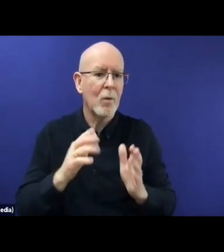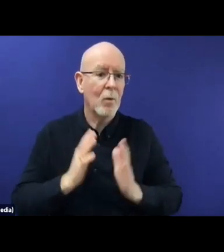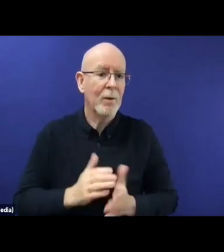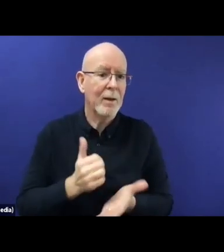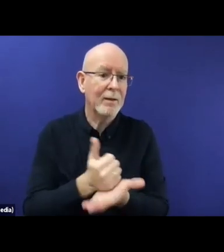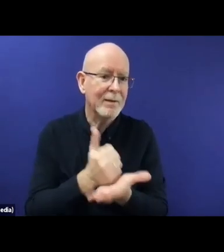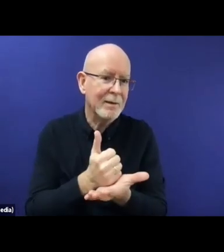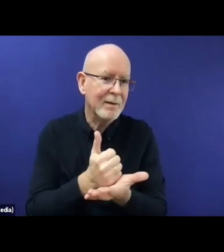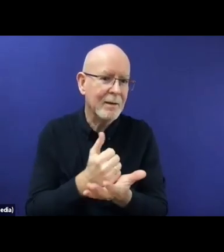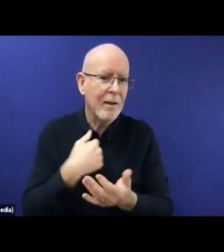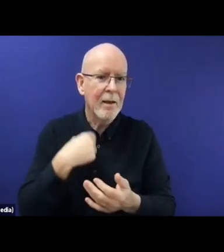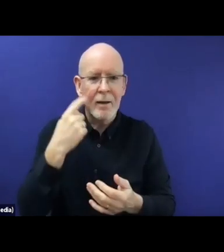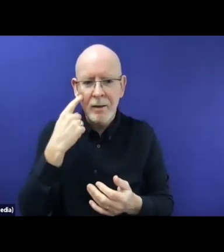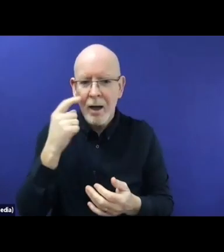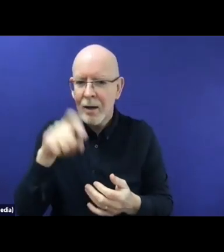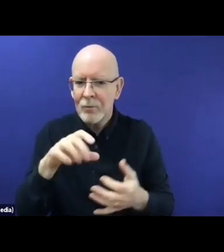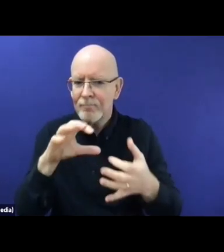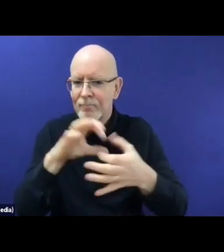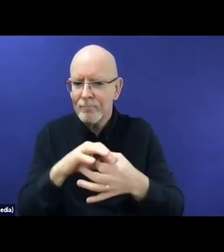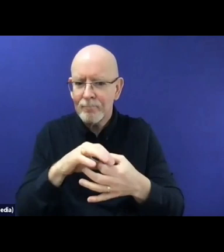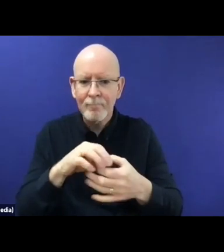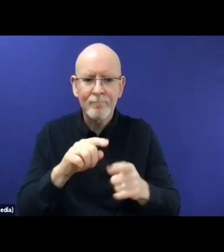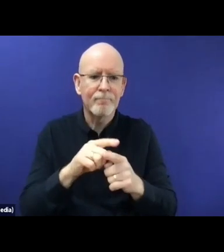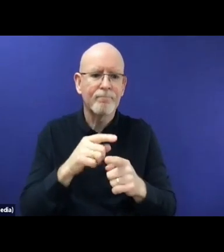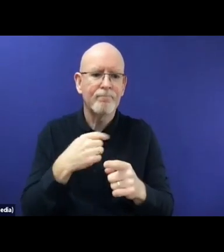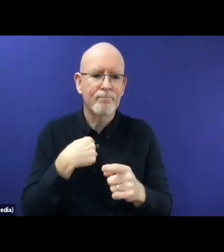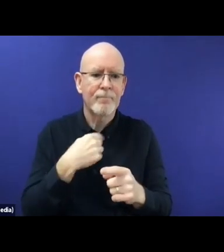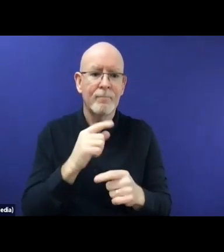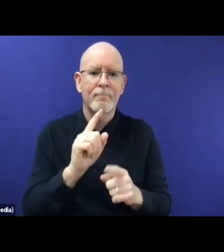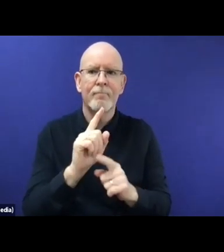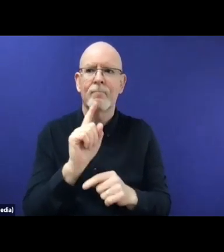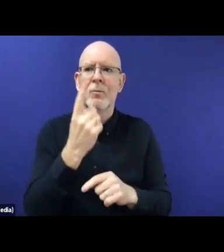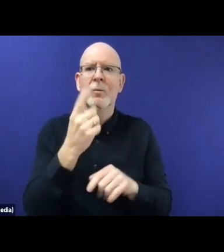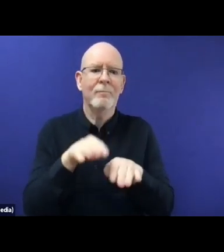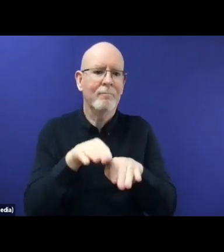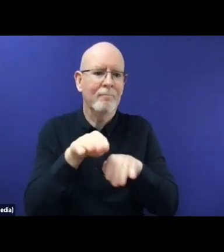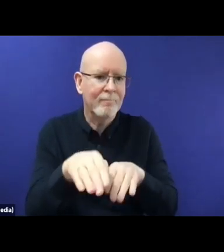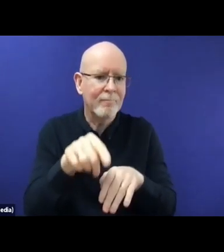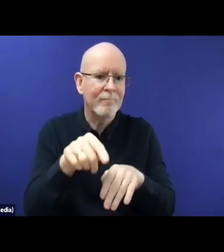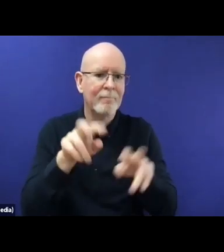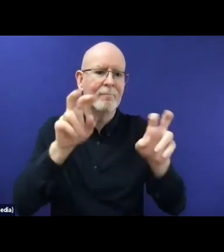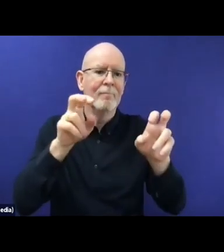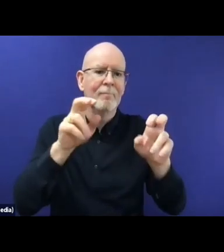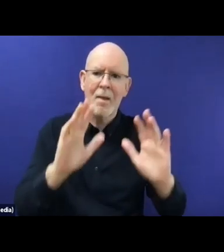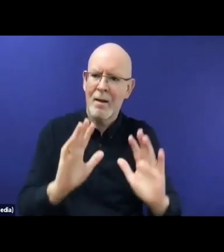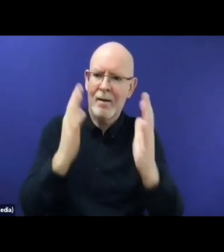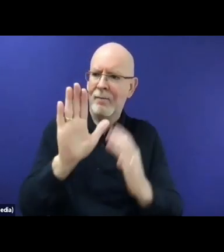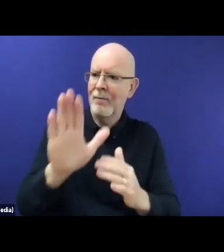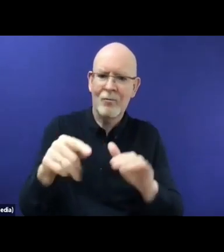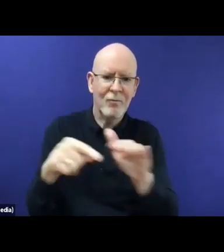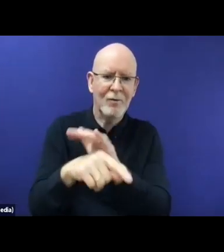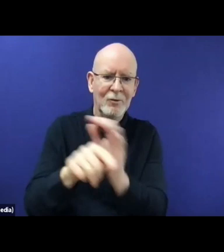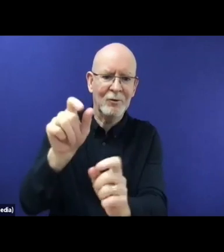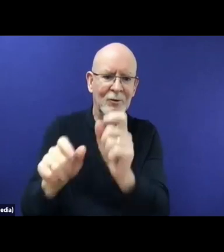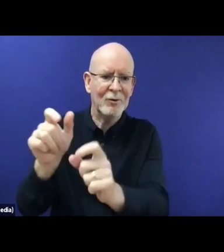and guidance, and which is indeed what constitutes our core mandate. So it makes us a lot better in what we